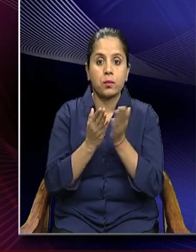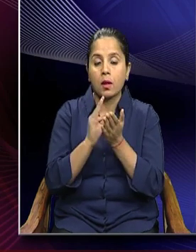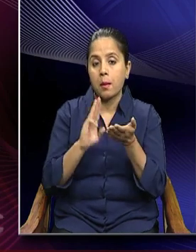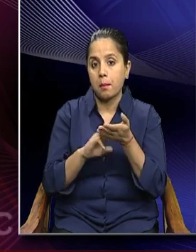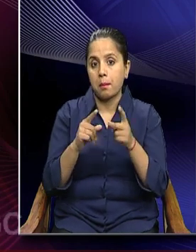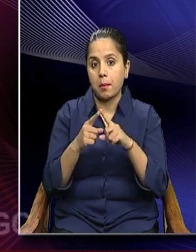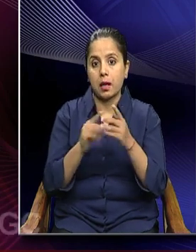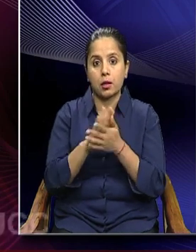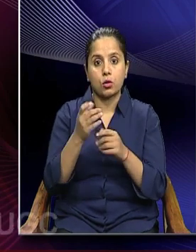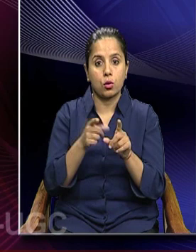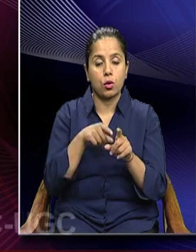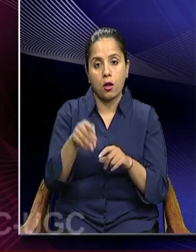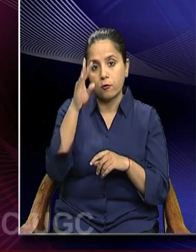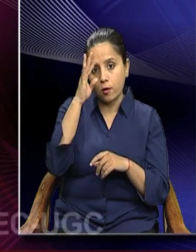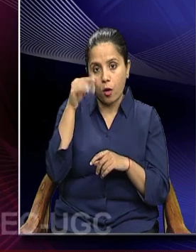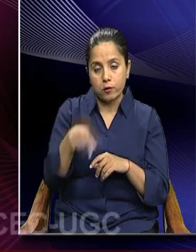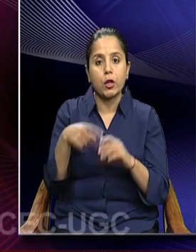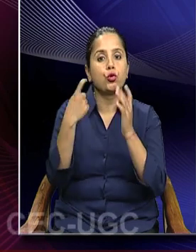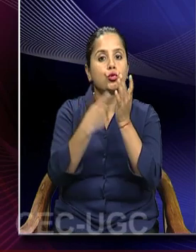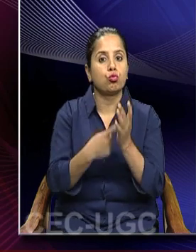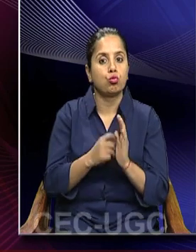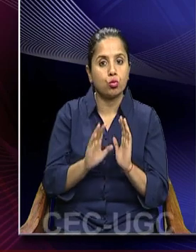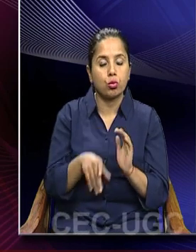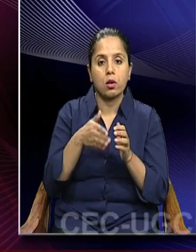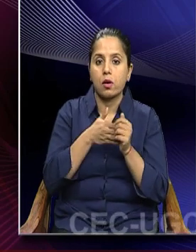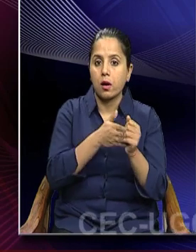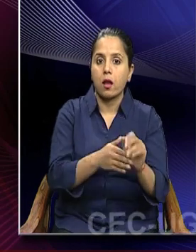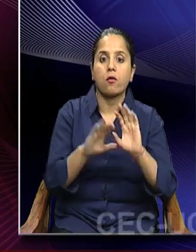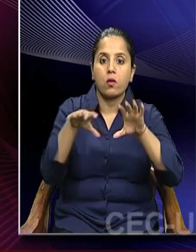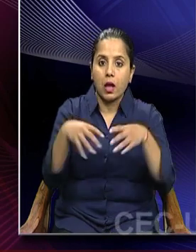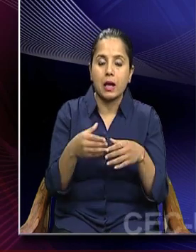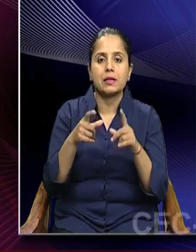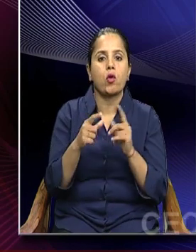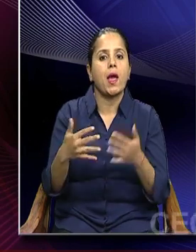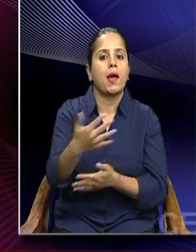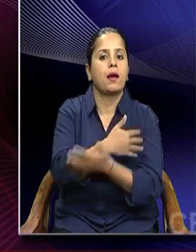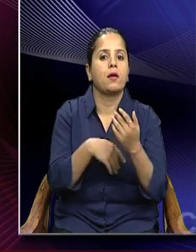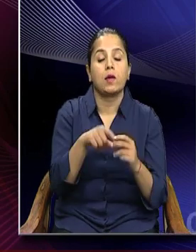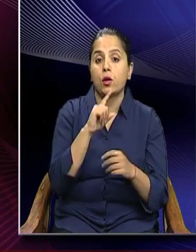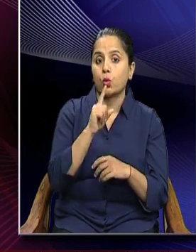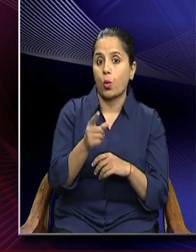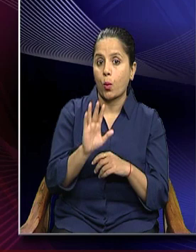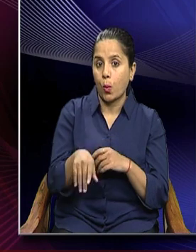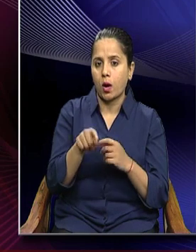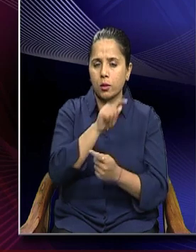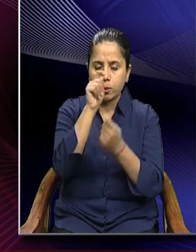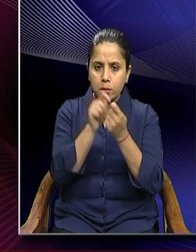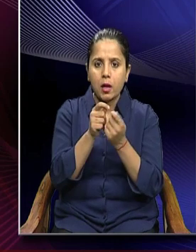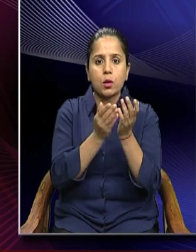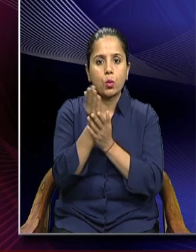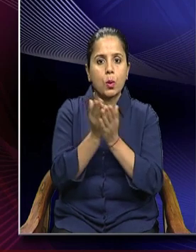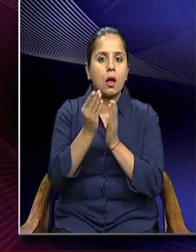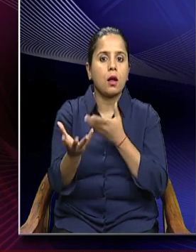methodology covers the philosophical principles that guide the collection of data and dictates the specific methods